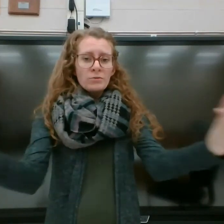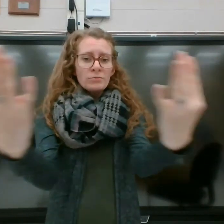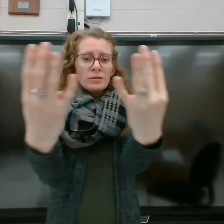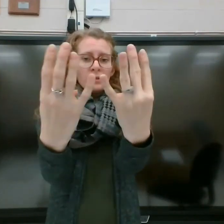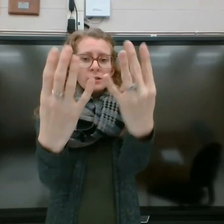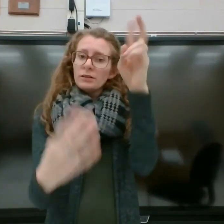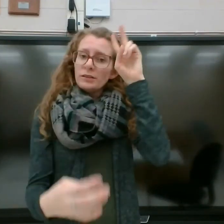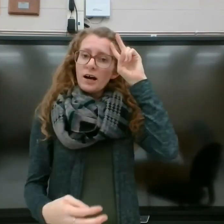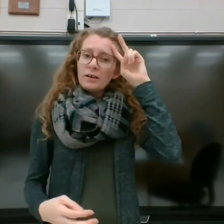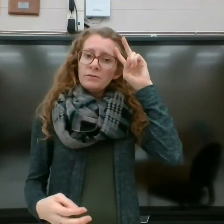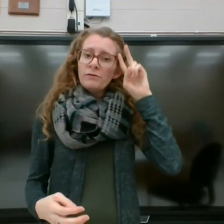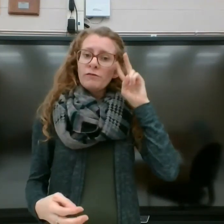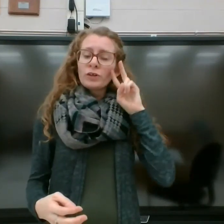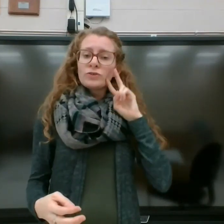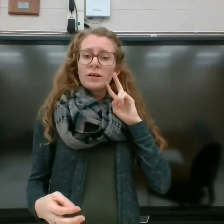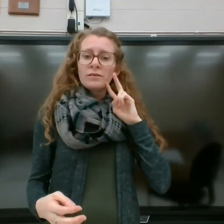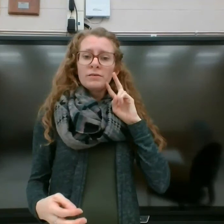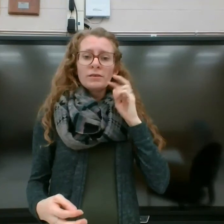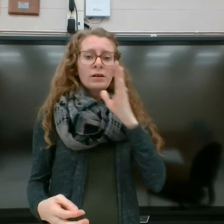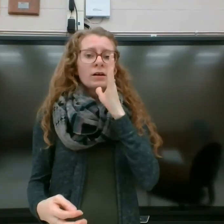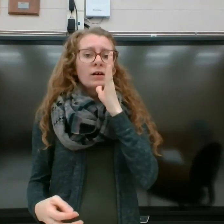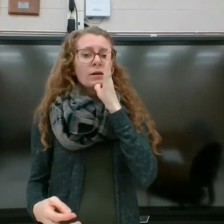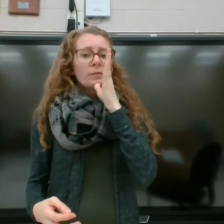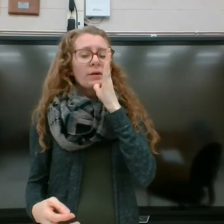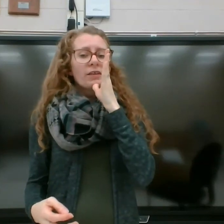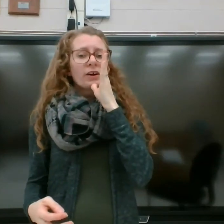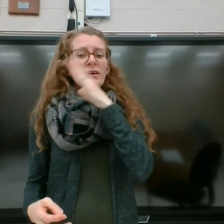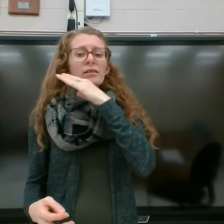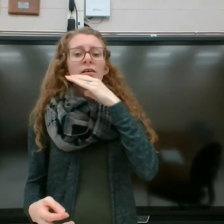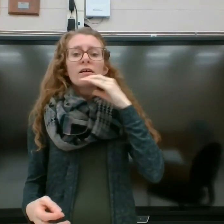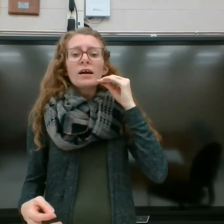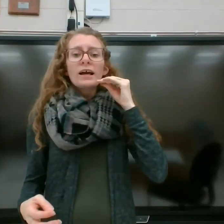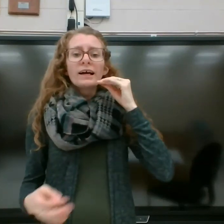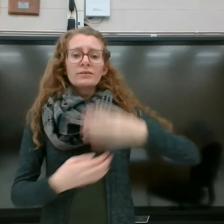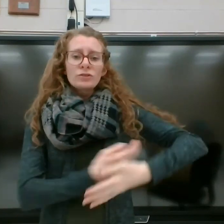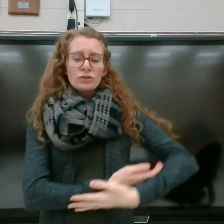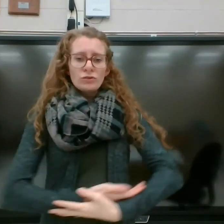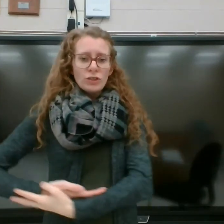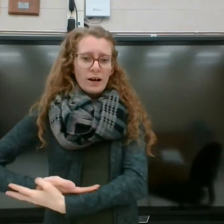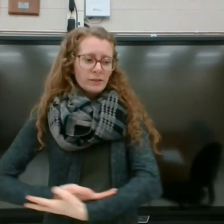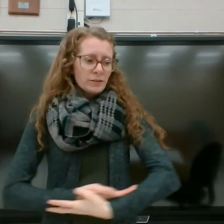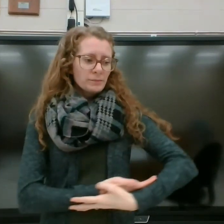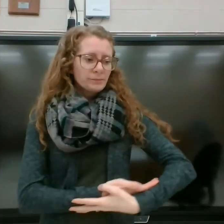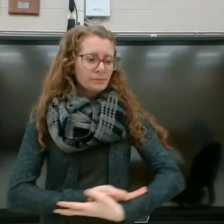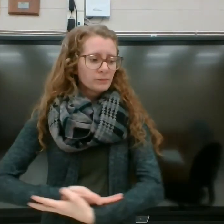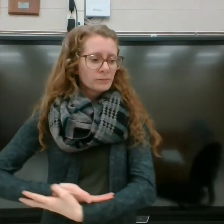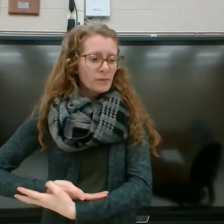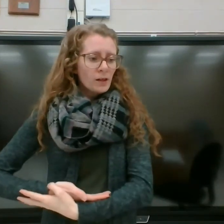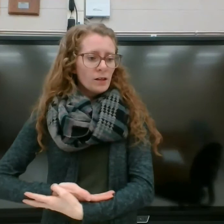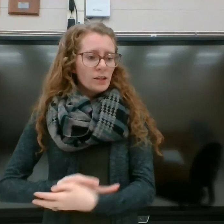Round, young, virgin, mother, and child. And